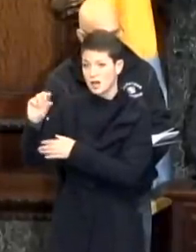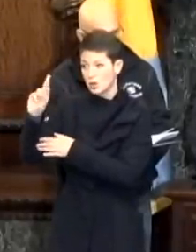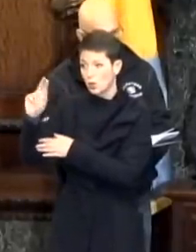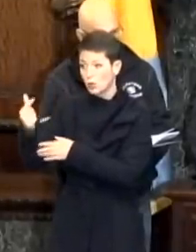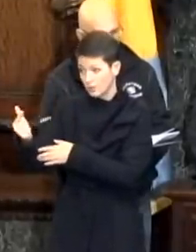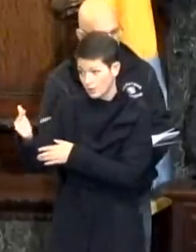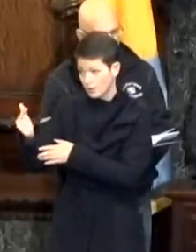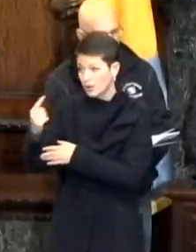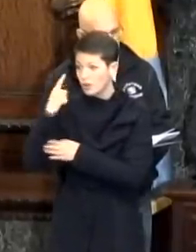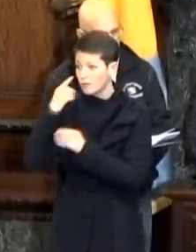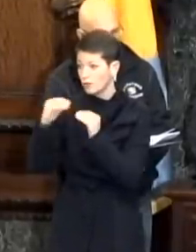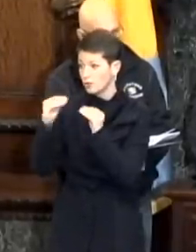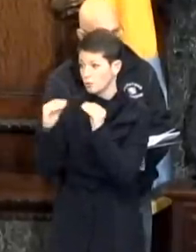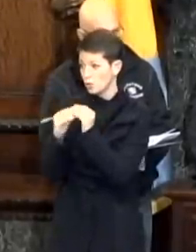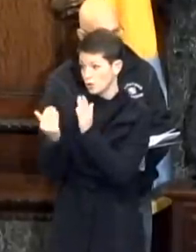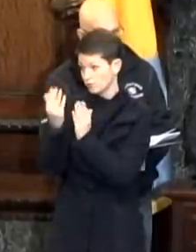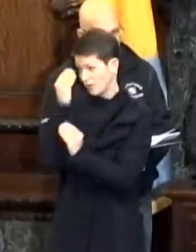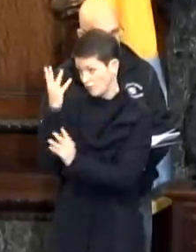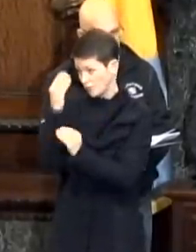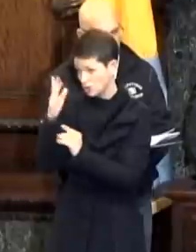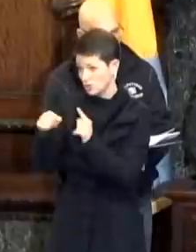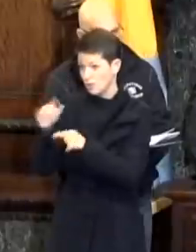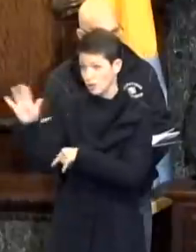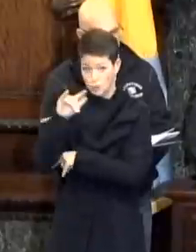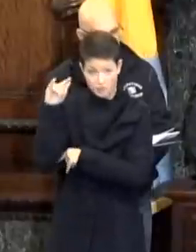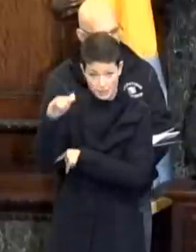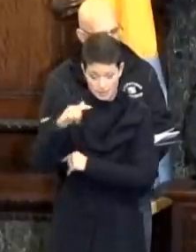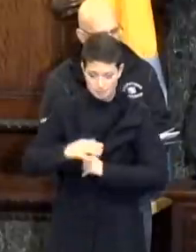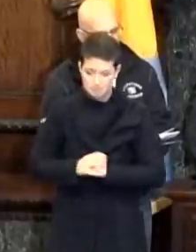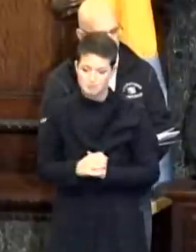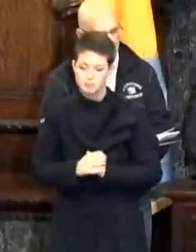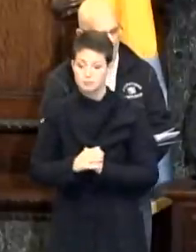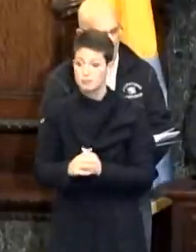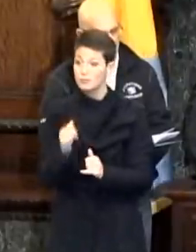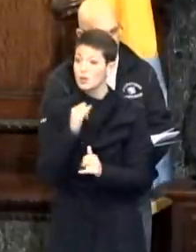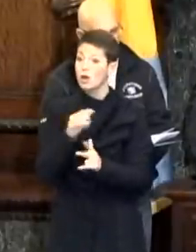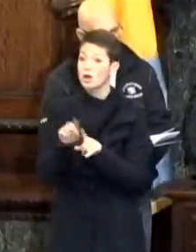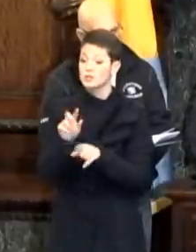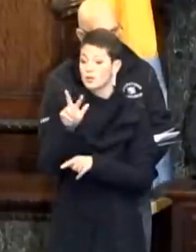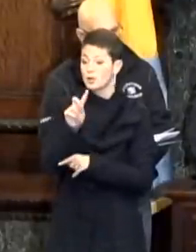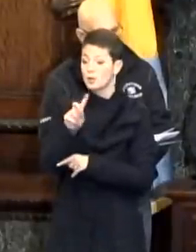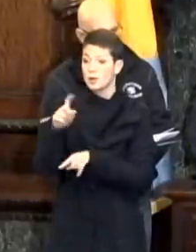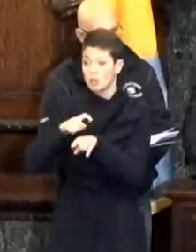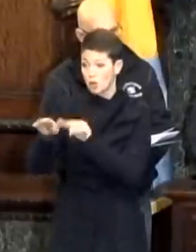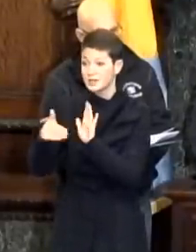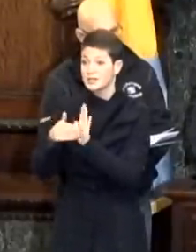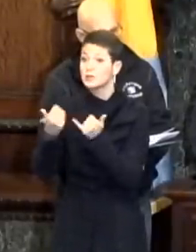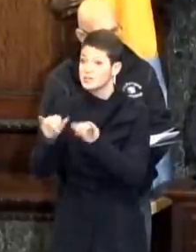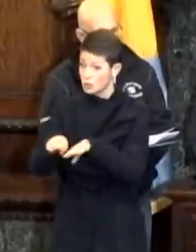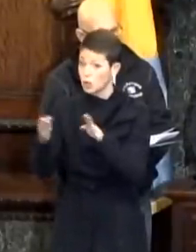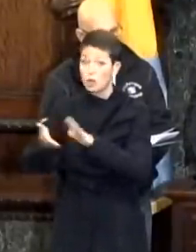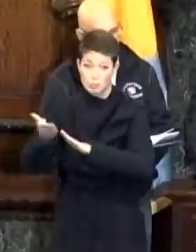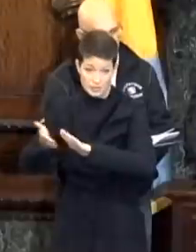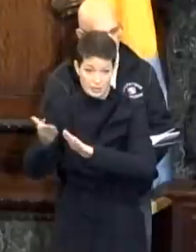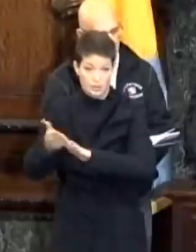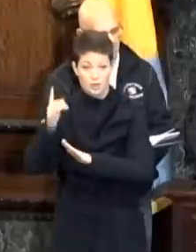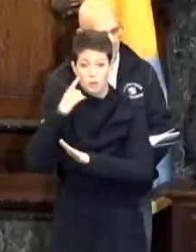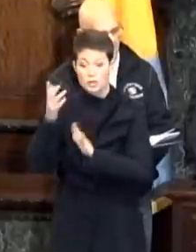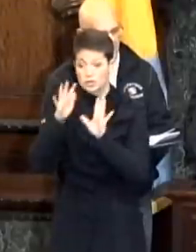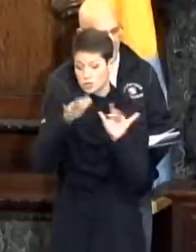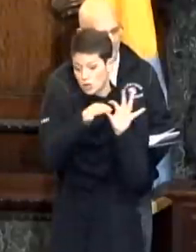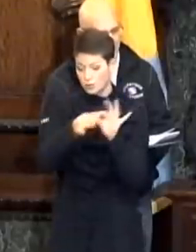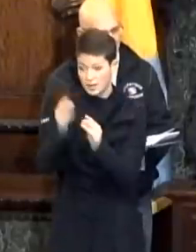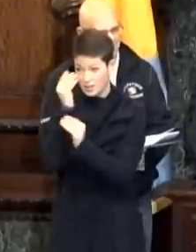www.phl.org for more current flight information. Lastly, the 311 call center is still open. For